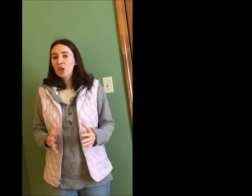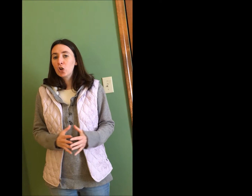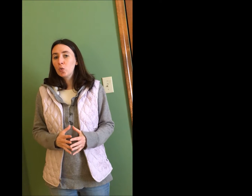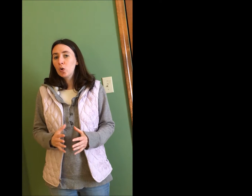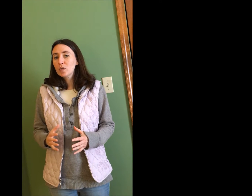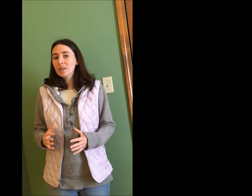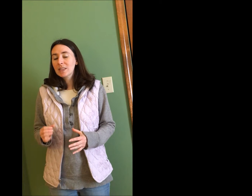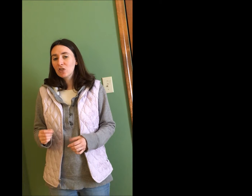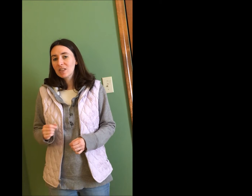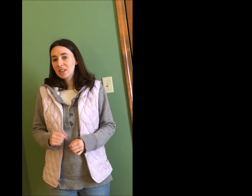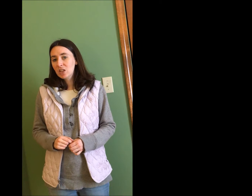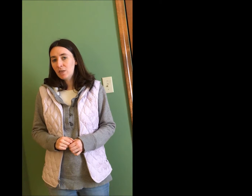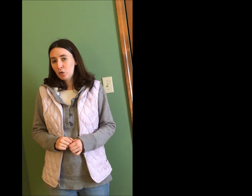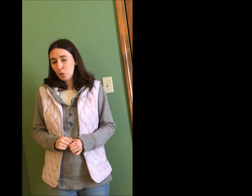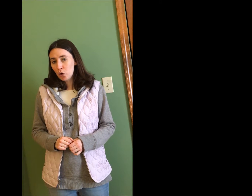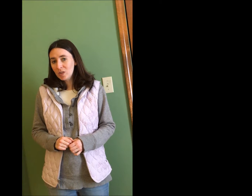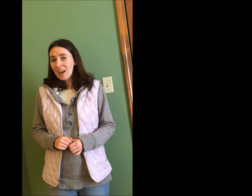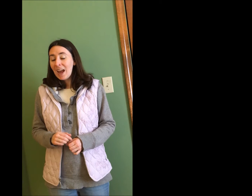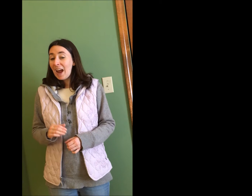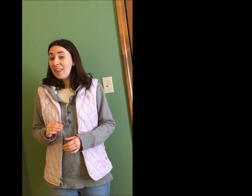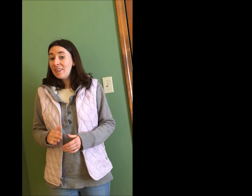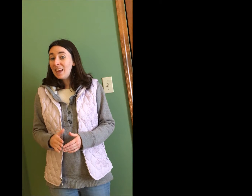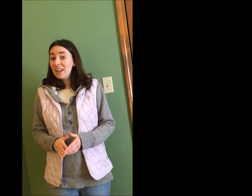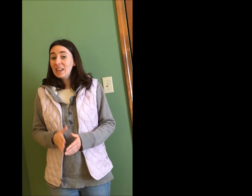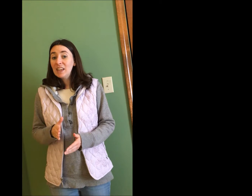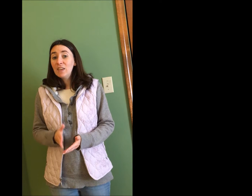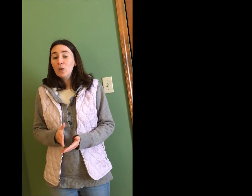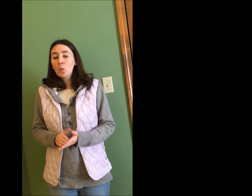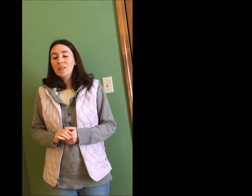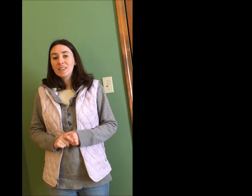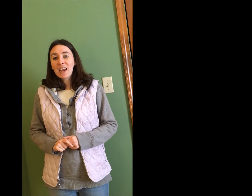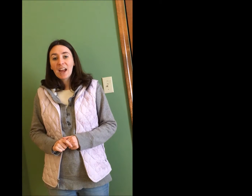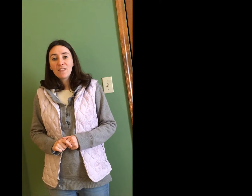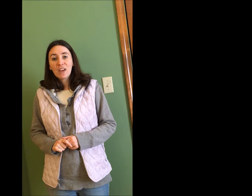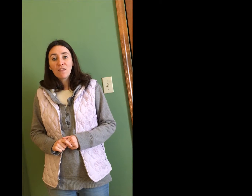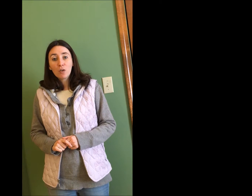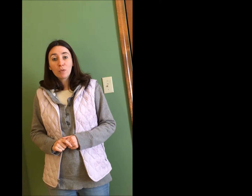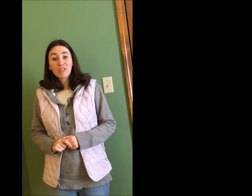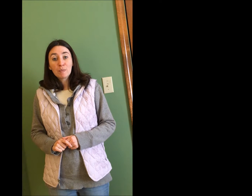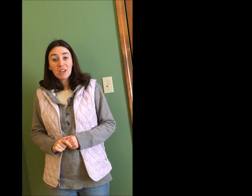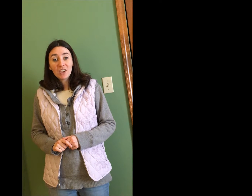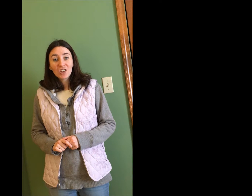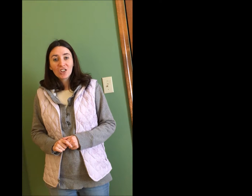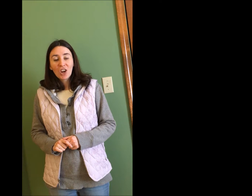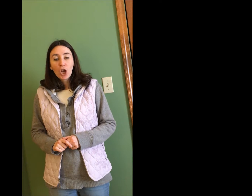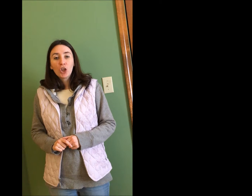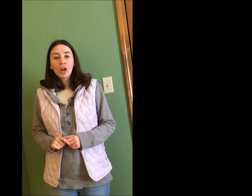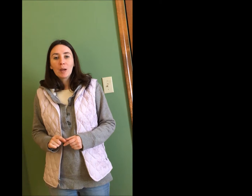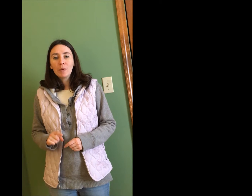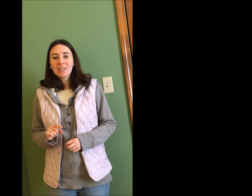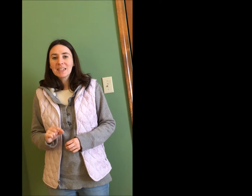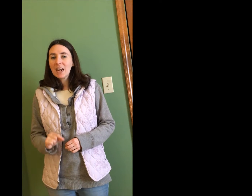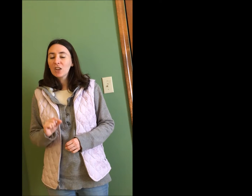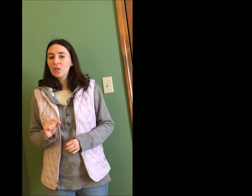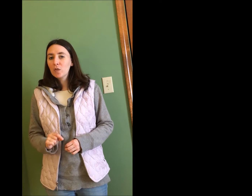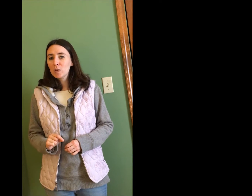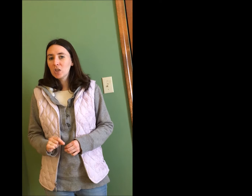it grows as their skill level grows. And then even once they have that verbal speech, you're able to take the food song